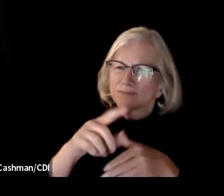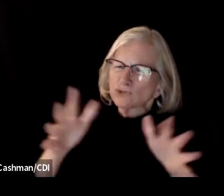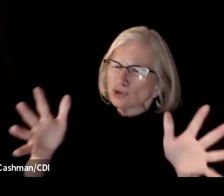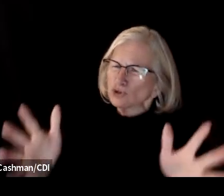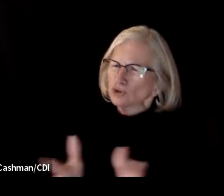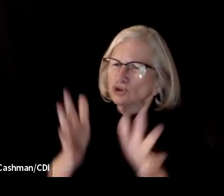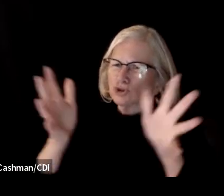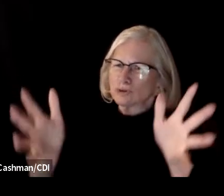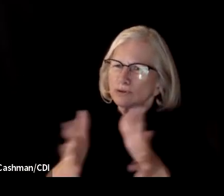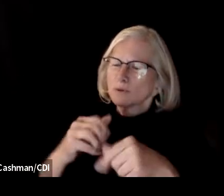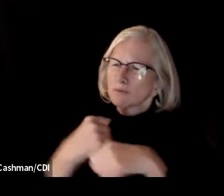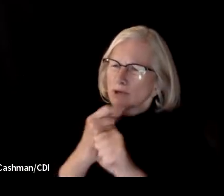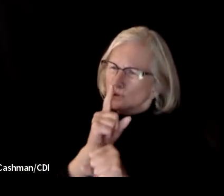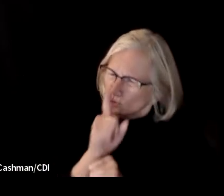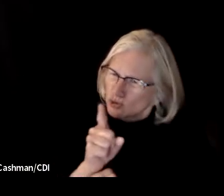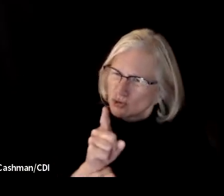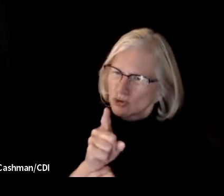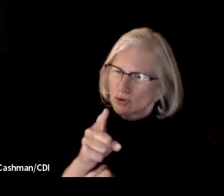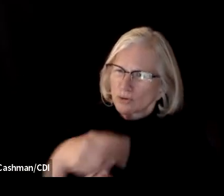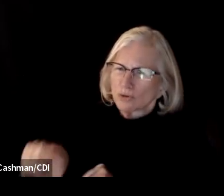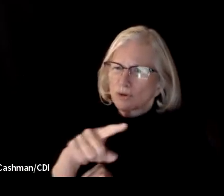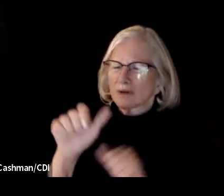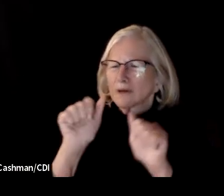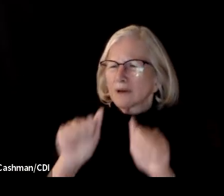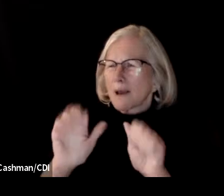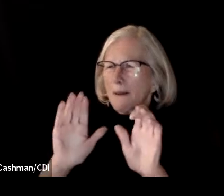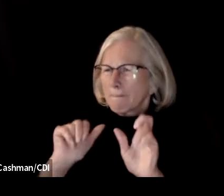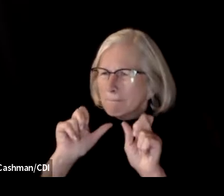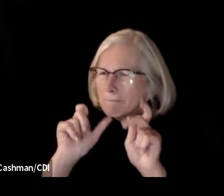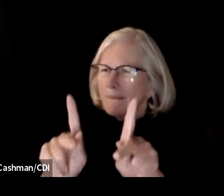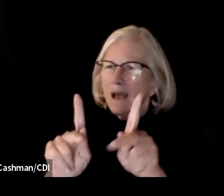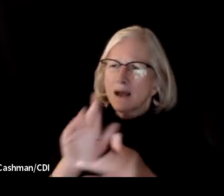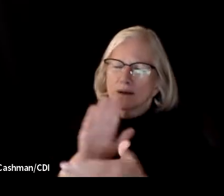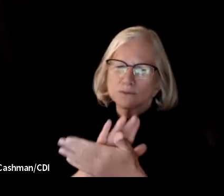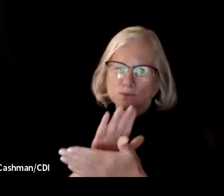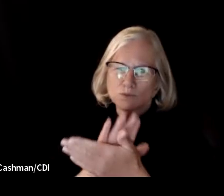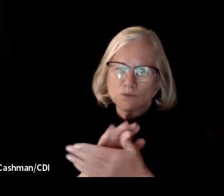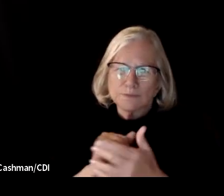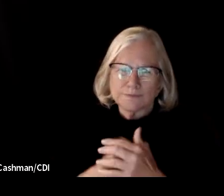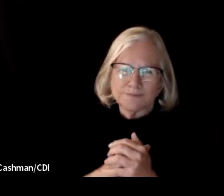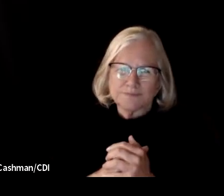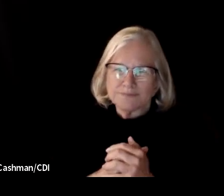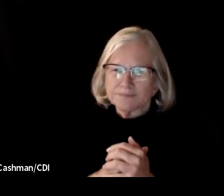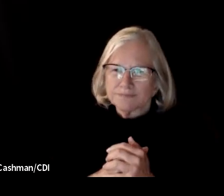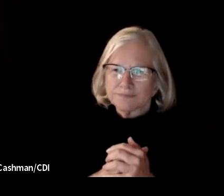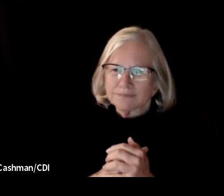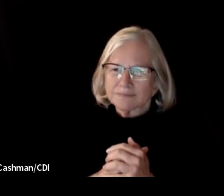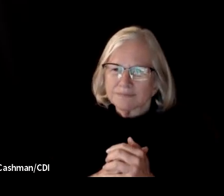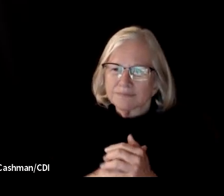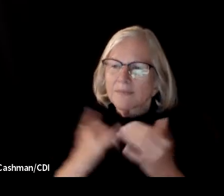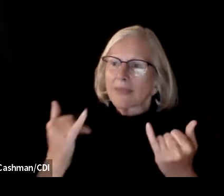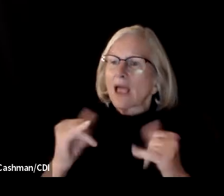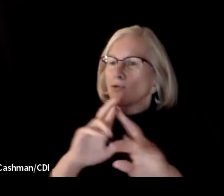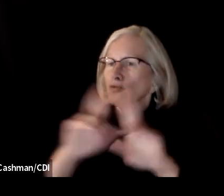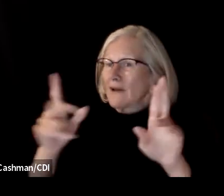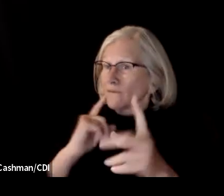And with that, I will pass it back to Mike. Thank you, Commissioner Mueller. Operator, we're ready to take questions.